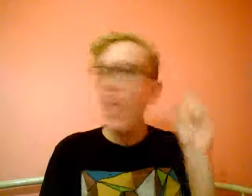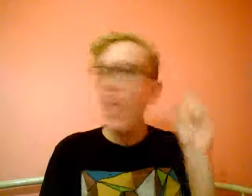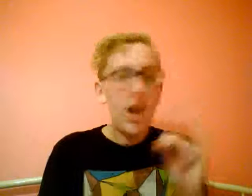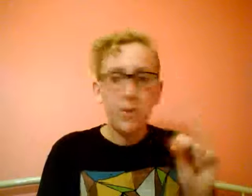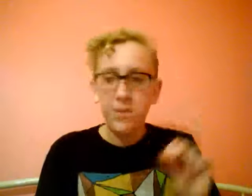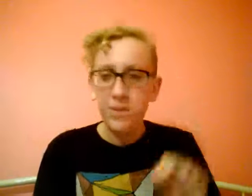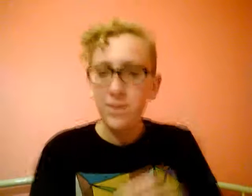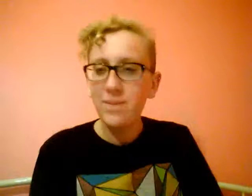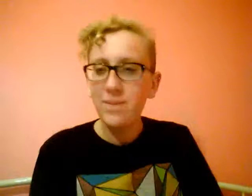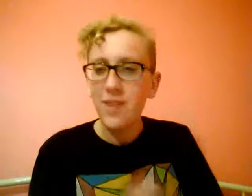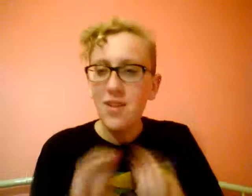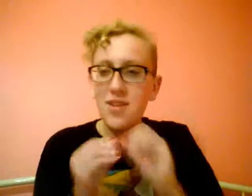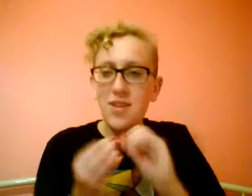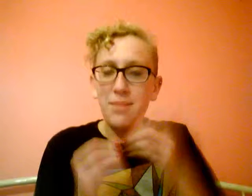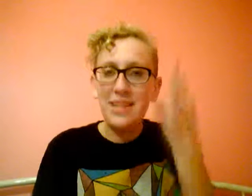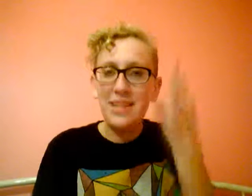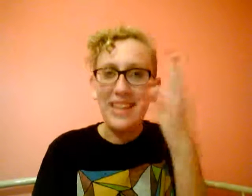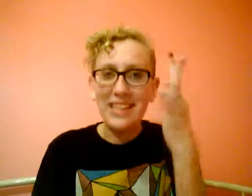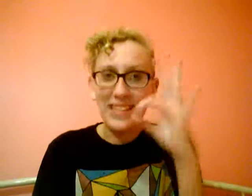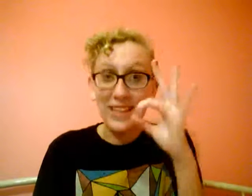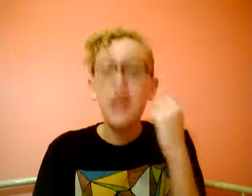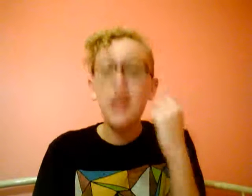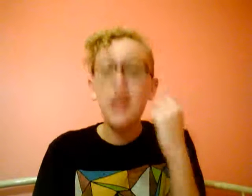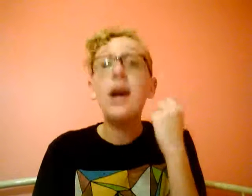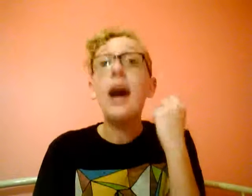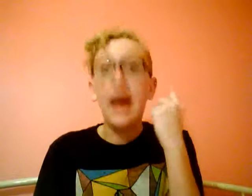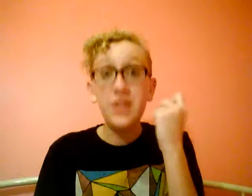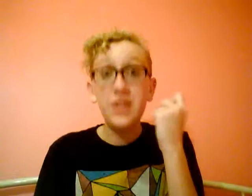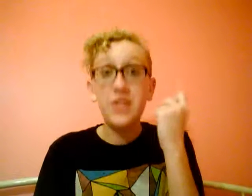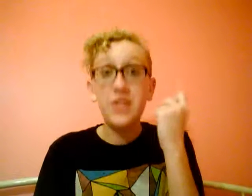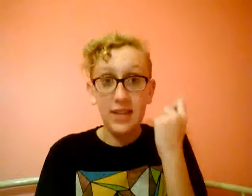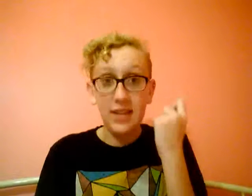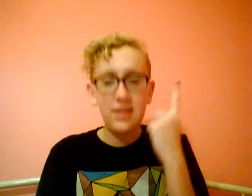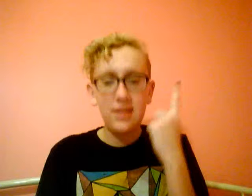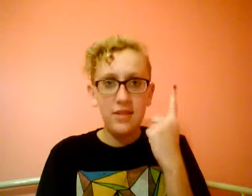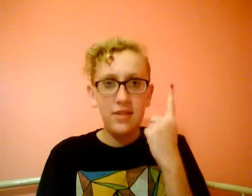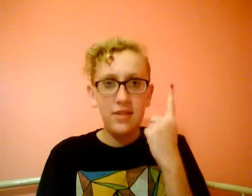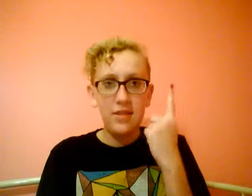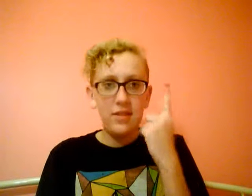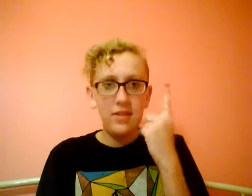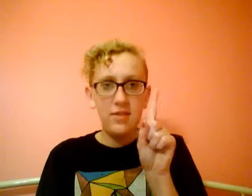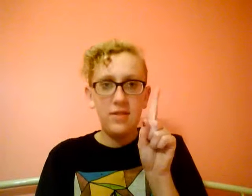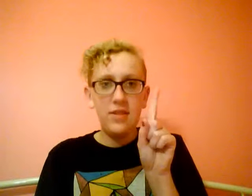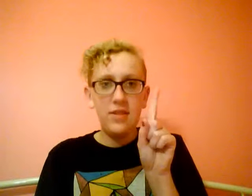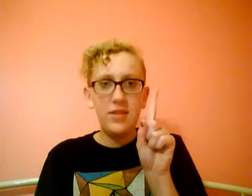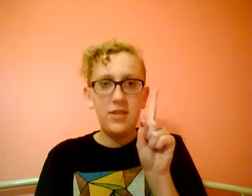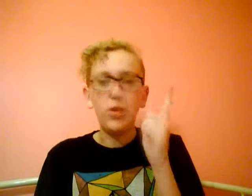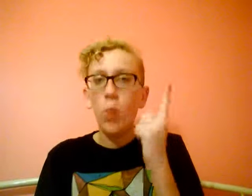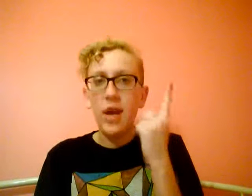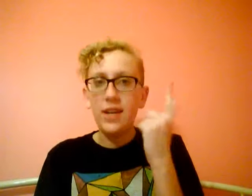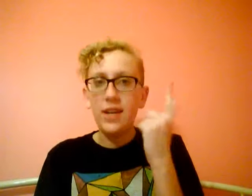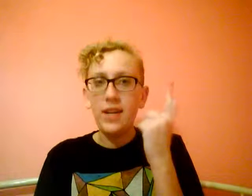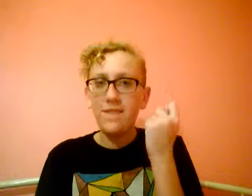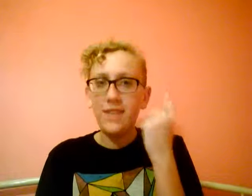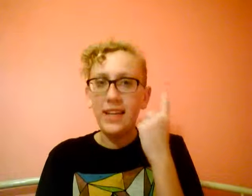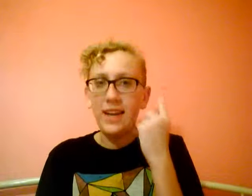No. Number 19, I understand. So it's a one flicking